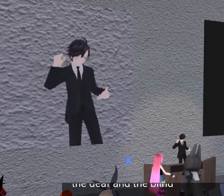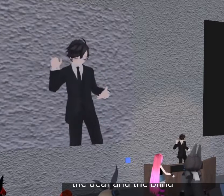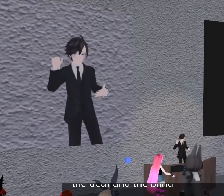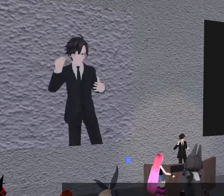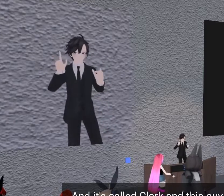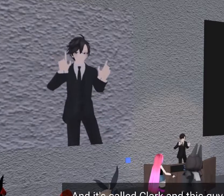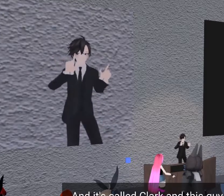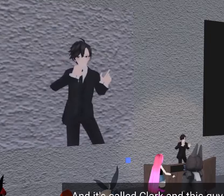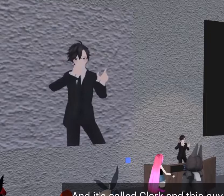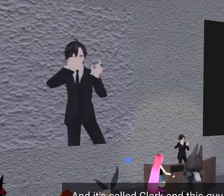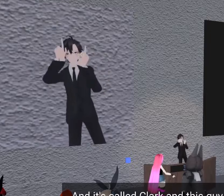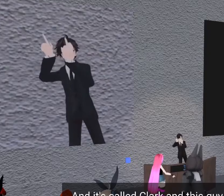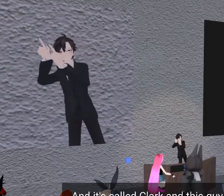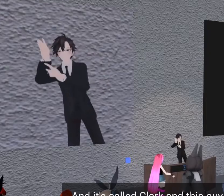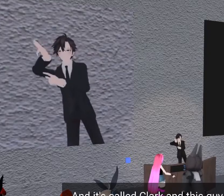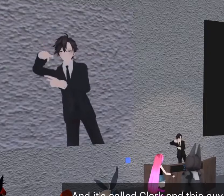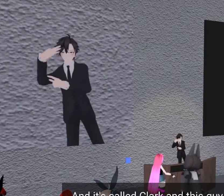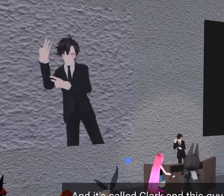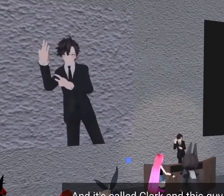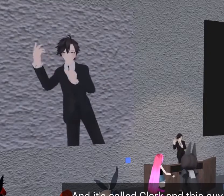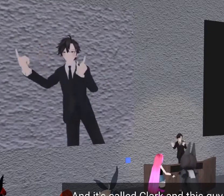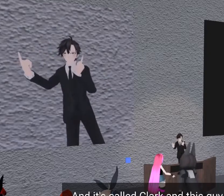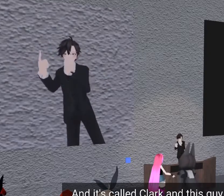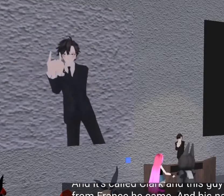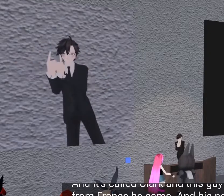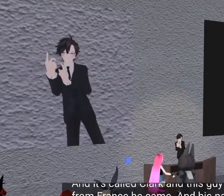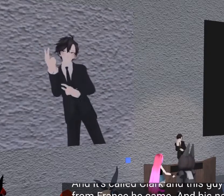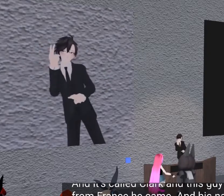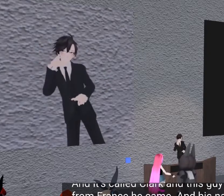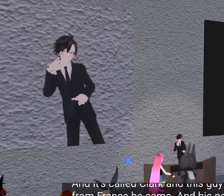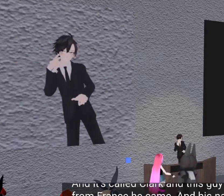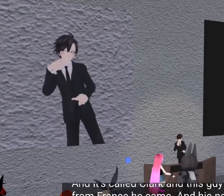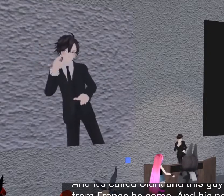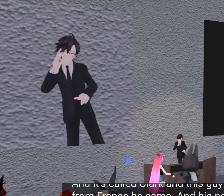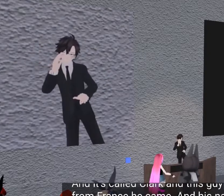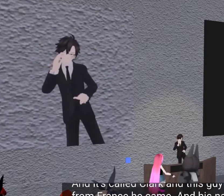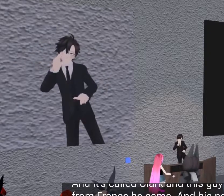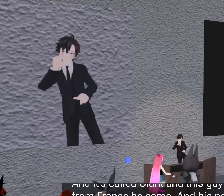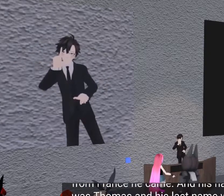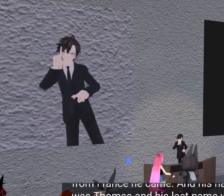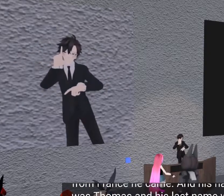Gallaudet, and that's how you sign it, Gallaudet. So later on, this French guy, he met